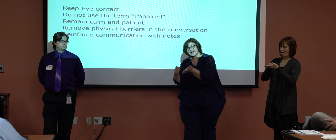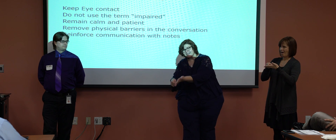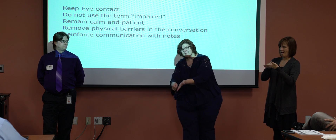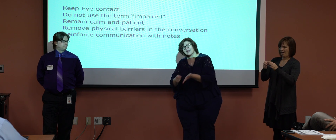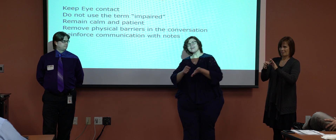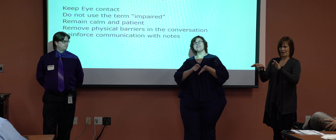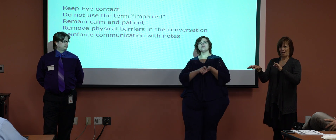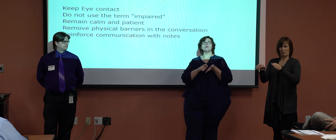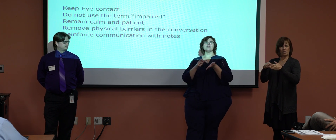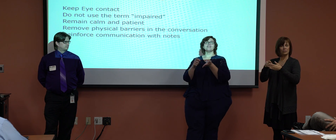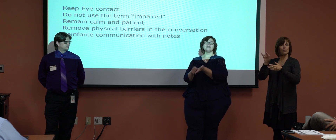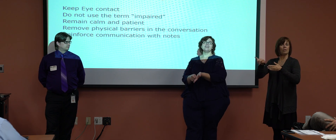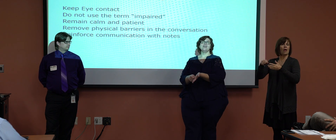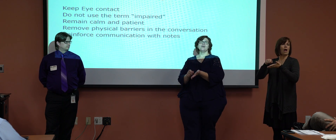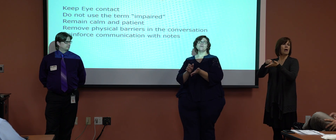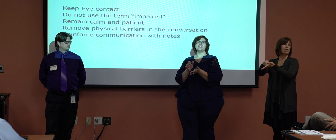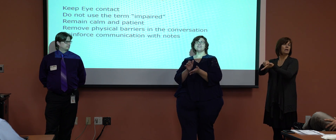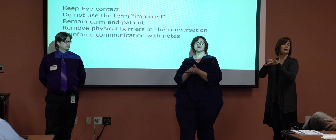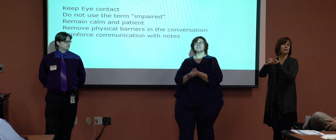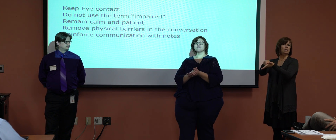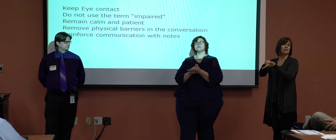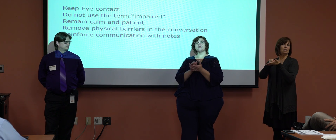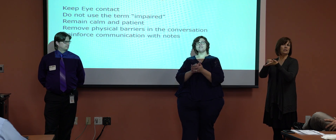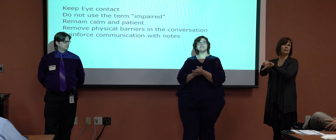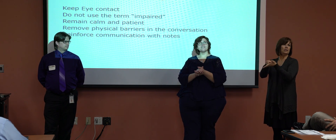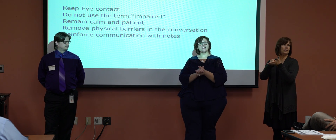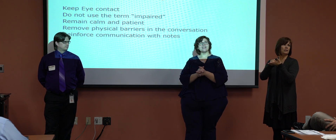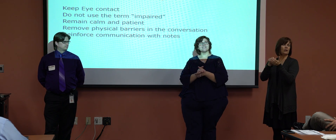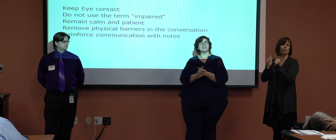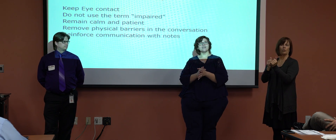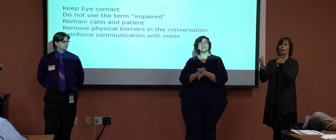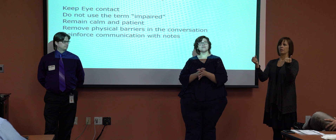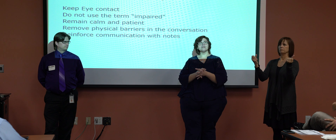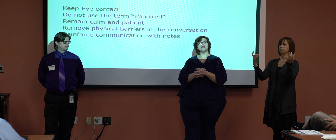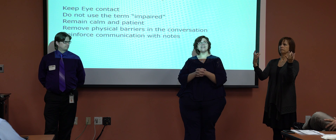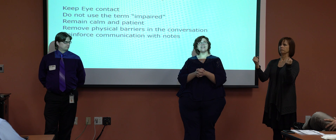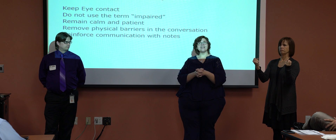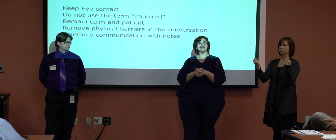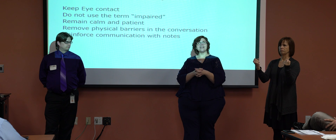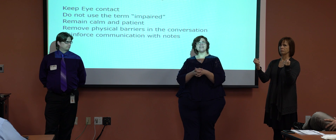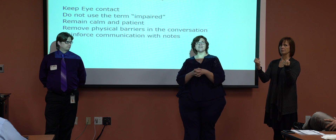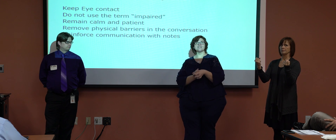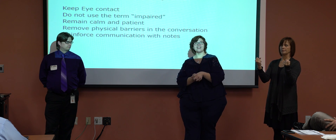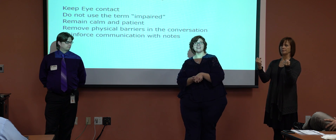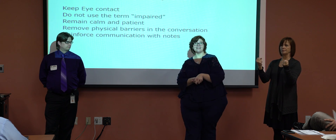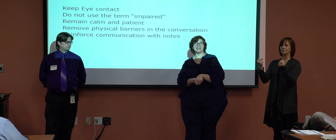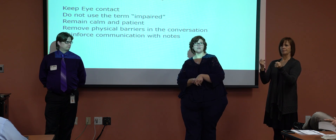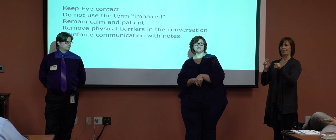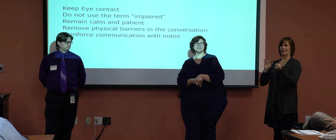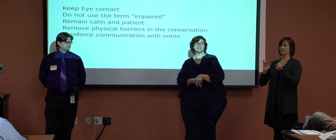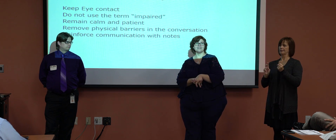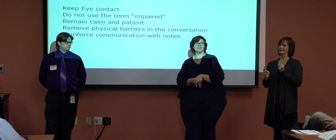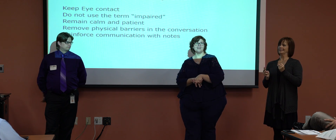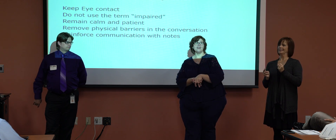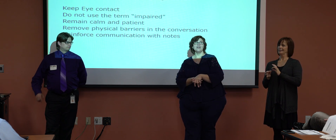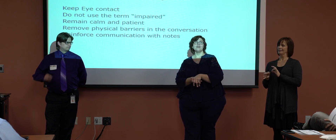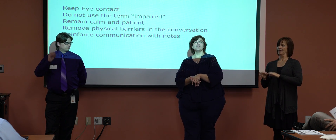So writing back and forth with a consumer who uses ASL is really in their second